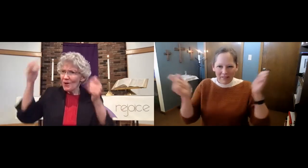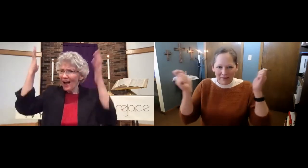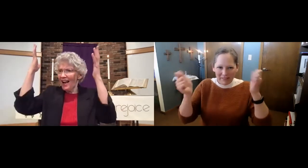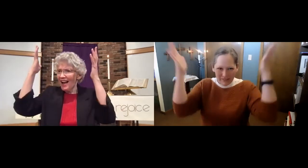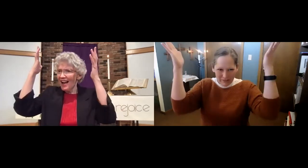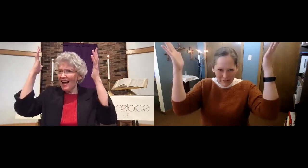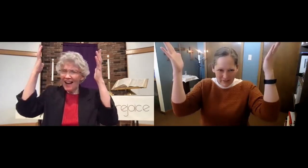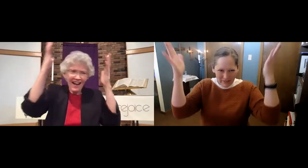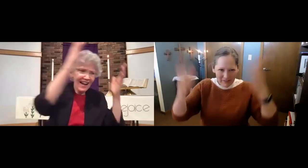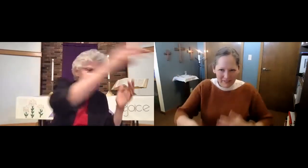Hallelujah!